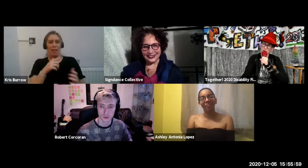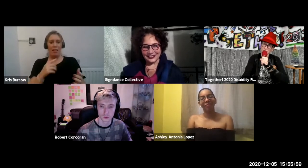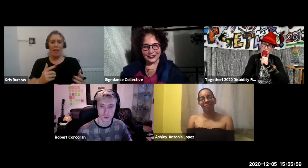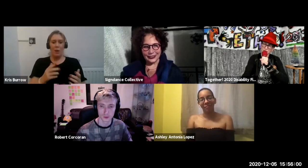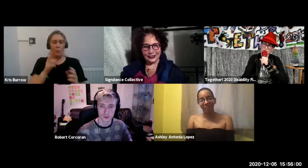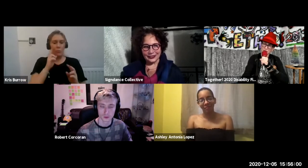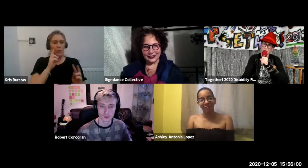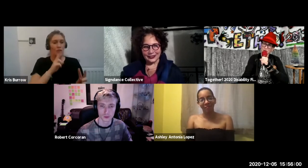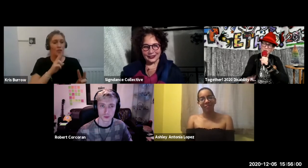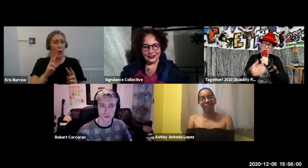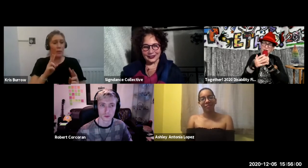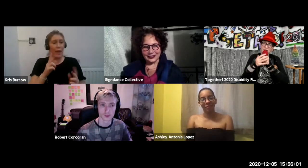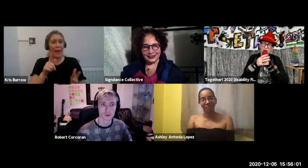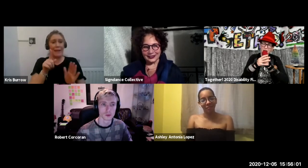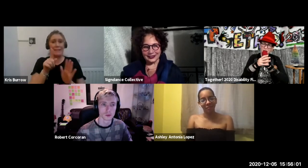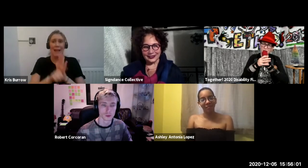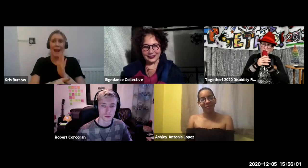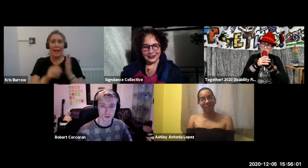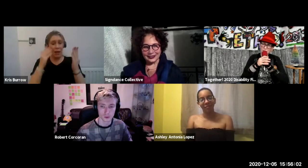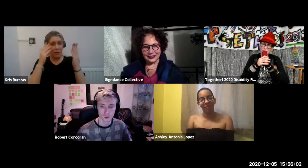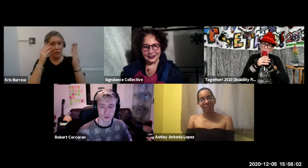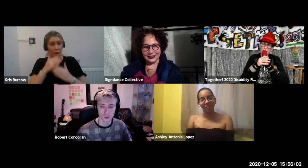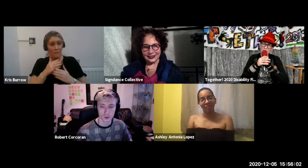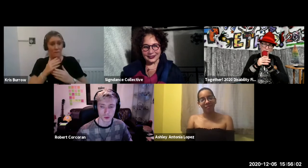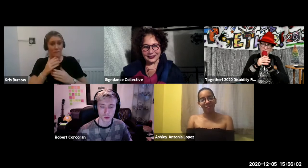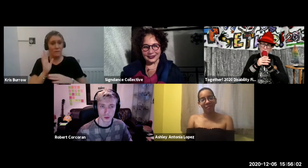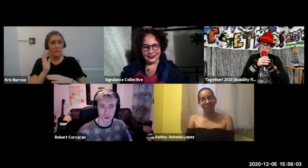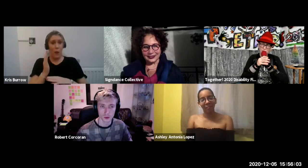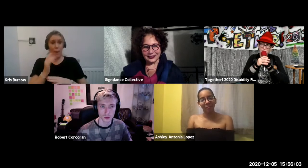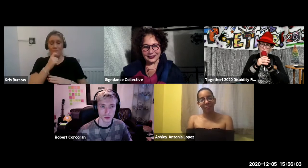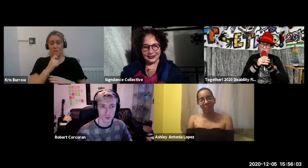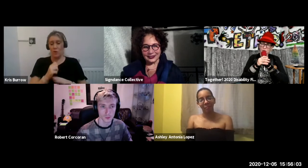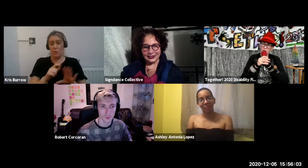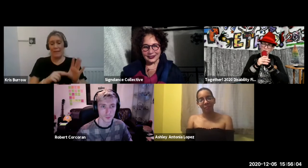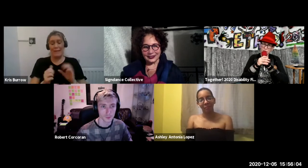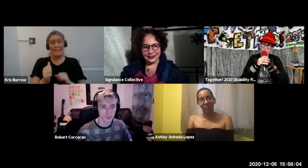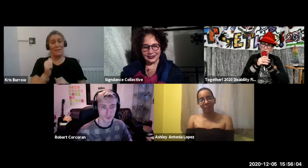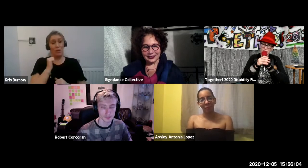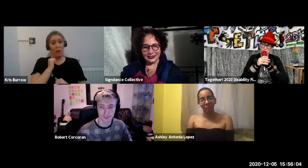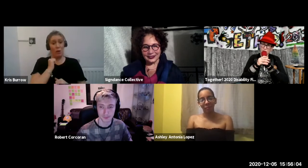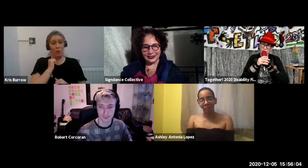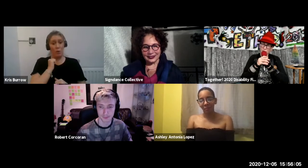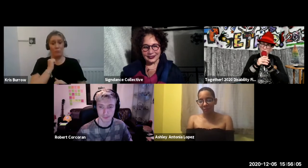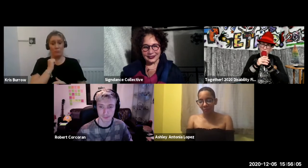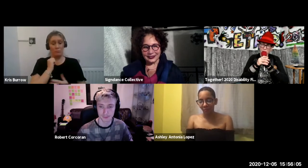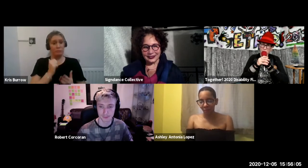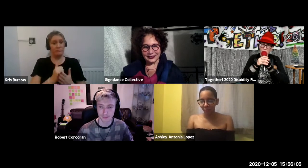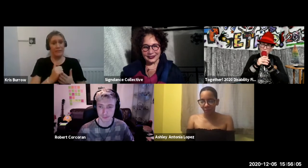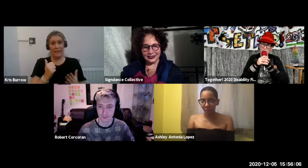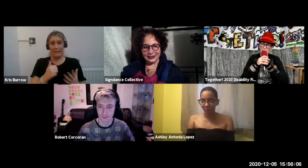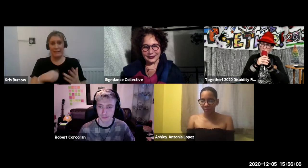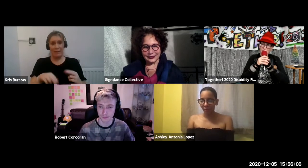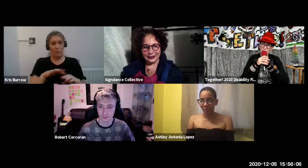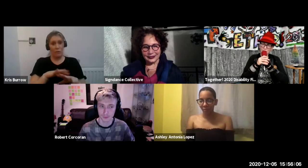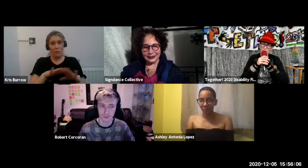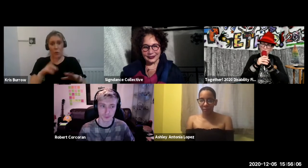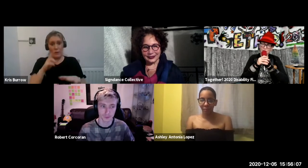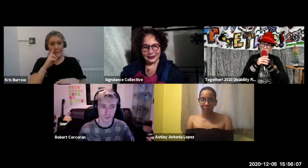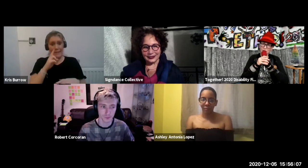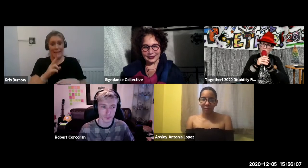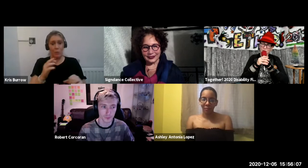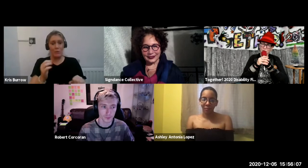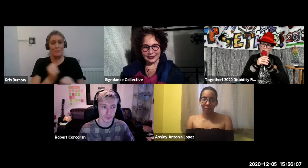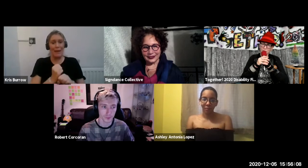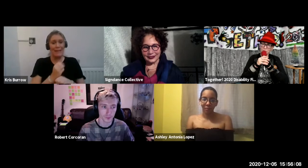film a few years ago. And yeah, absolutely terrific. If anybody doesn't know it, it was made in the